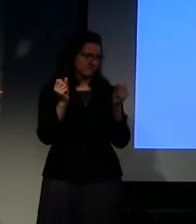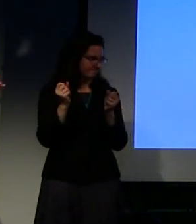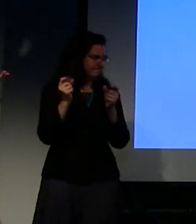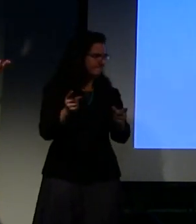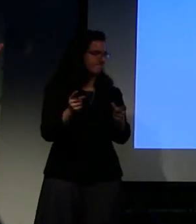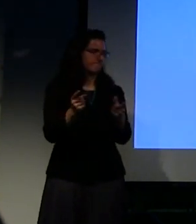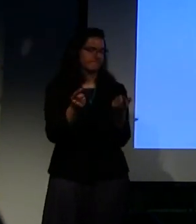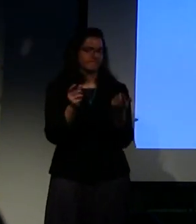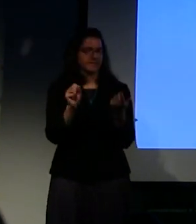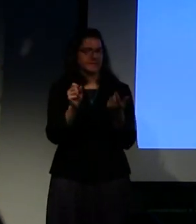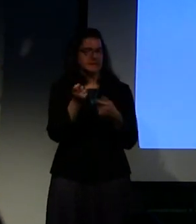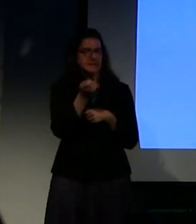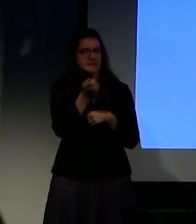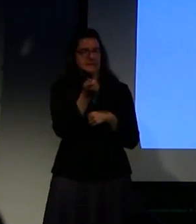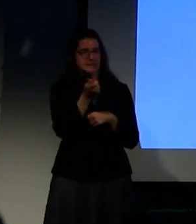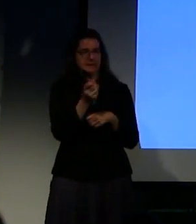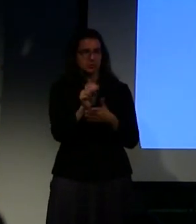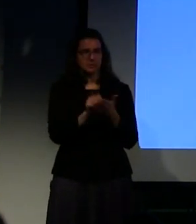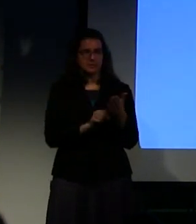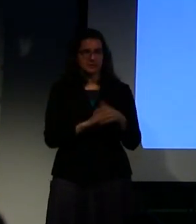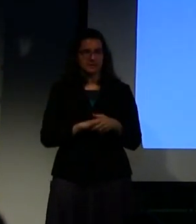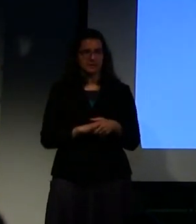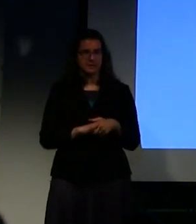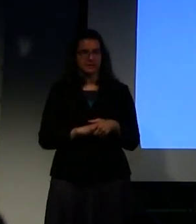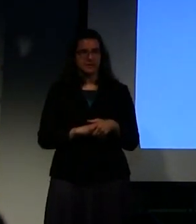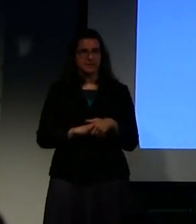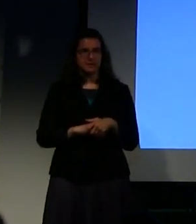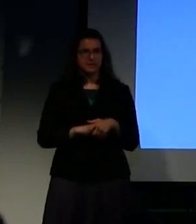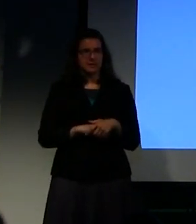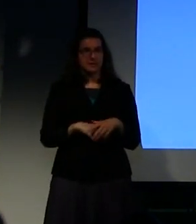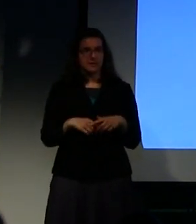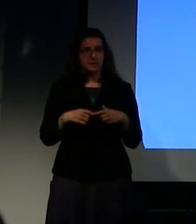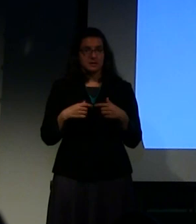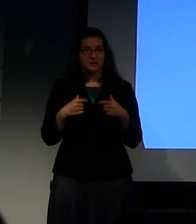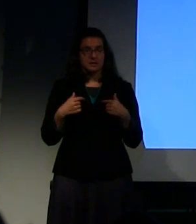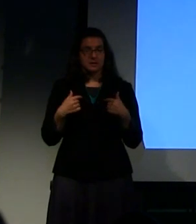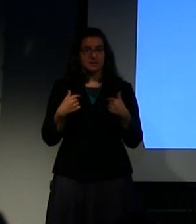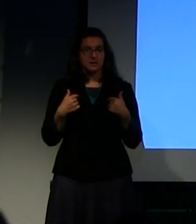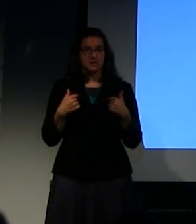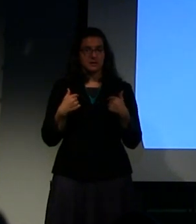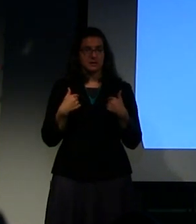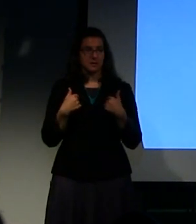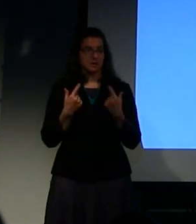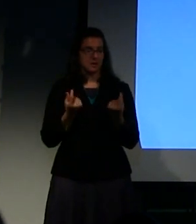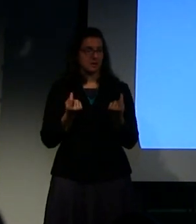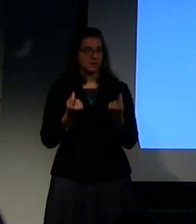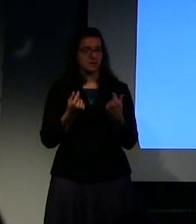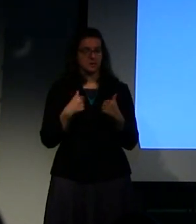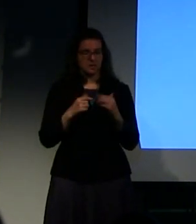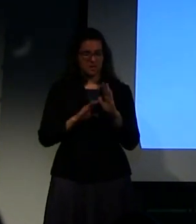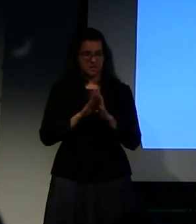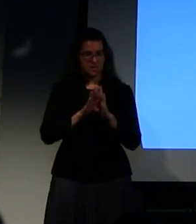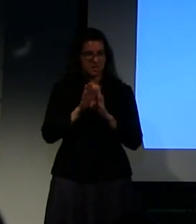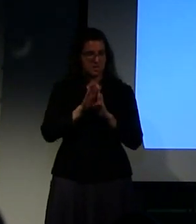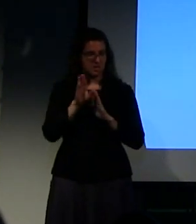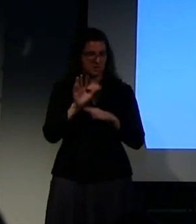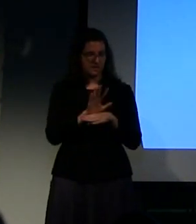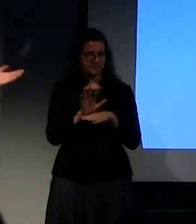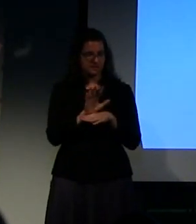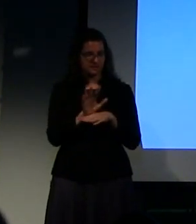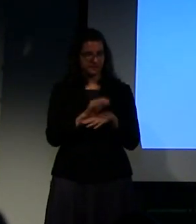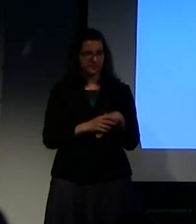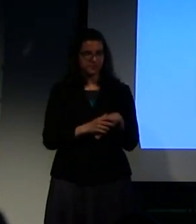improvisational, slightly scripted. And so what I did was, as I was building the film and going through